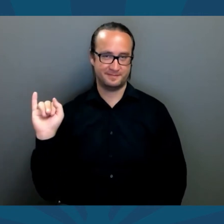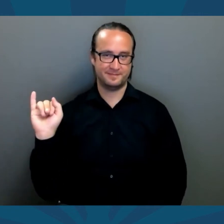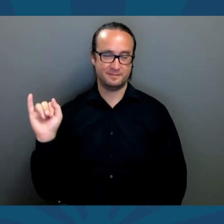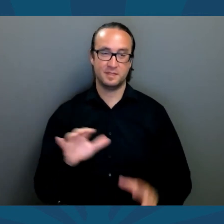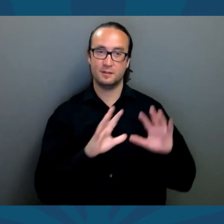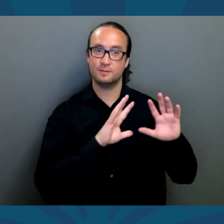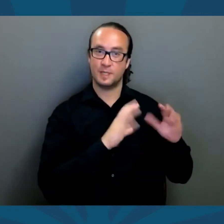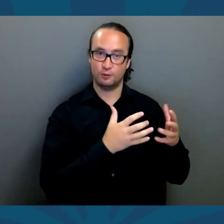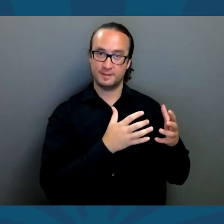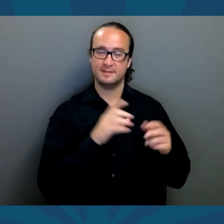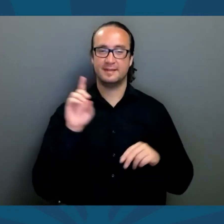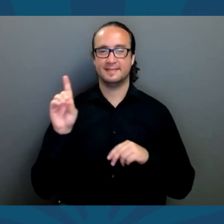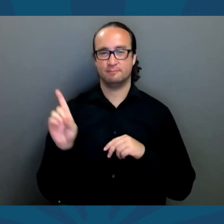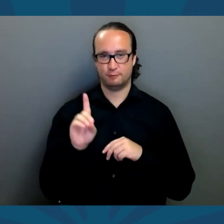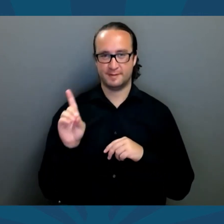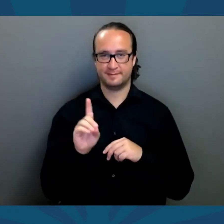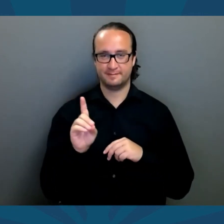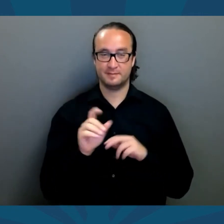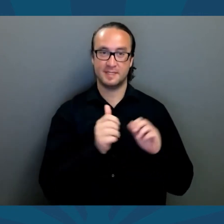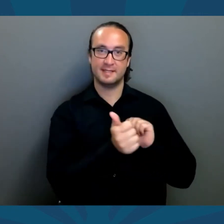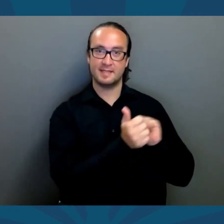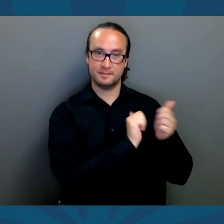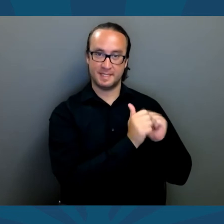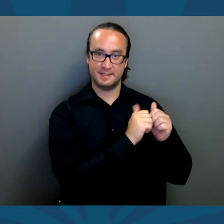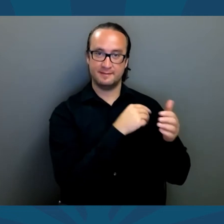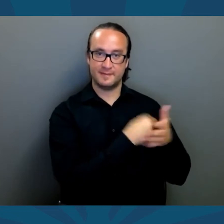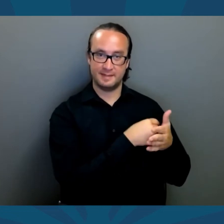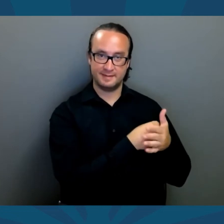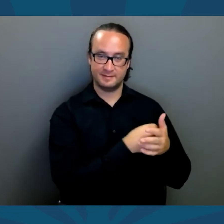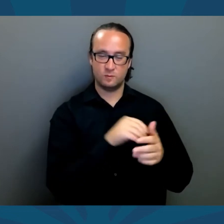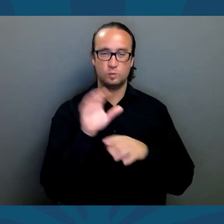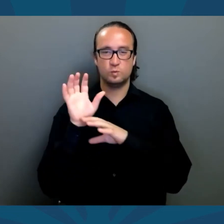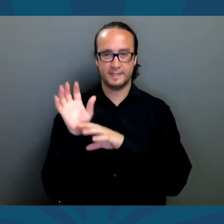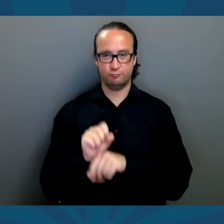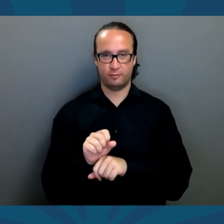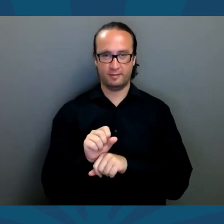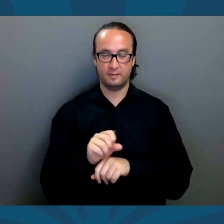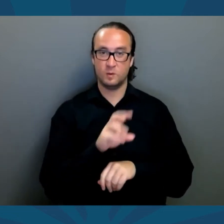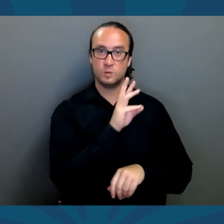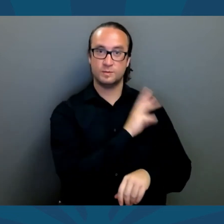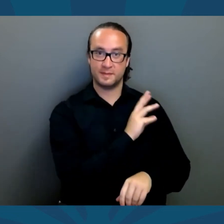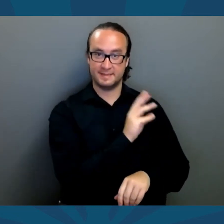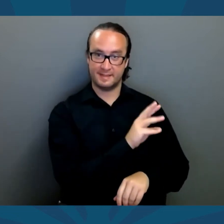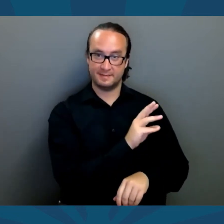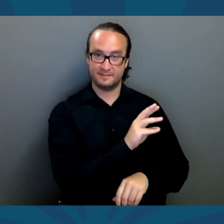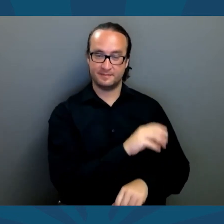Sarah Liguri, Party Democratic. Campaign funding,